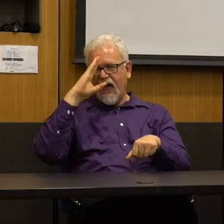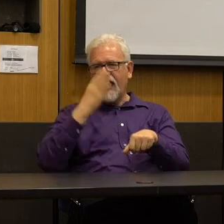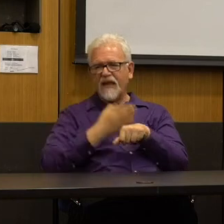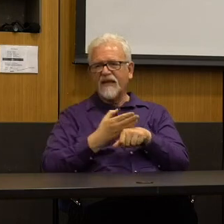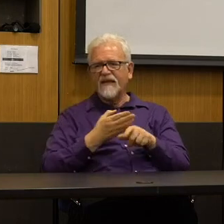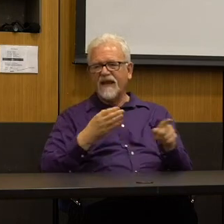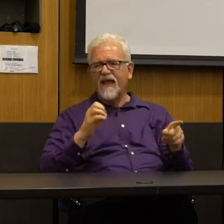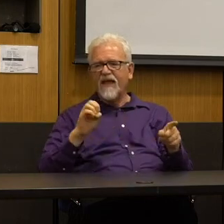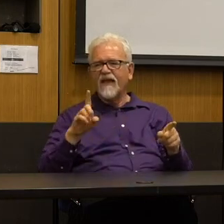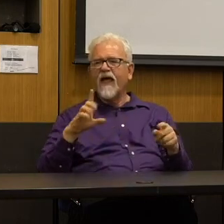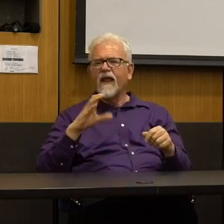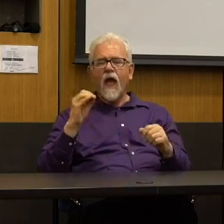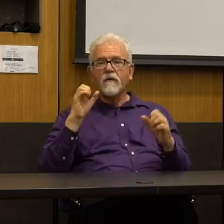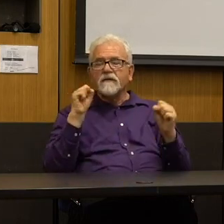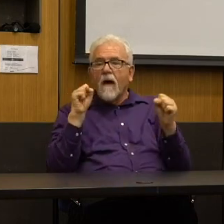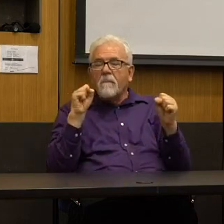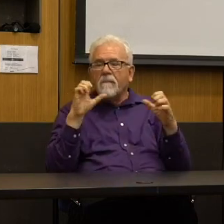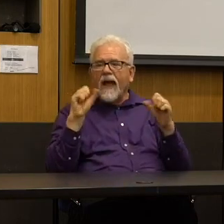amazed